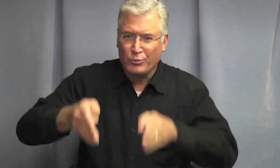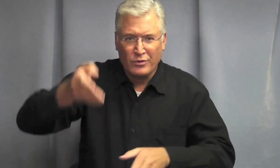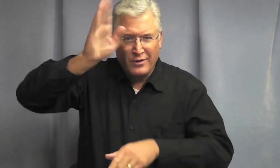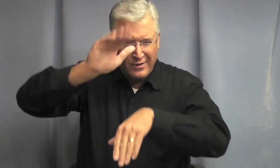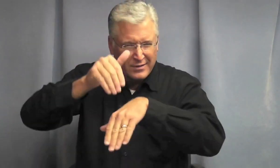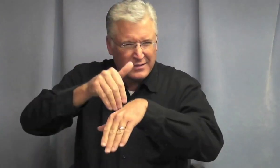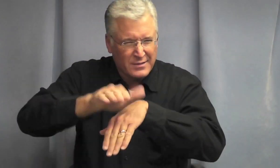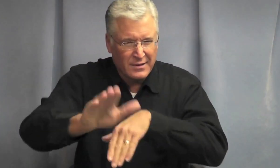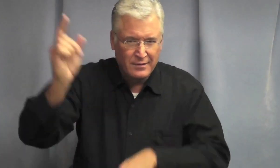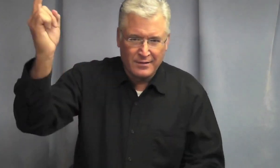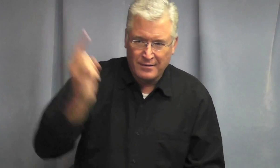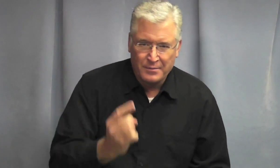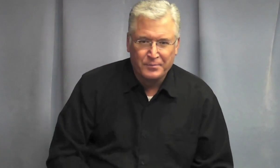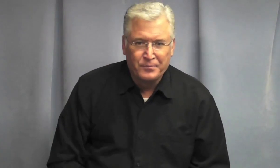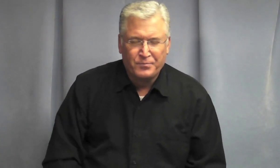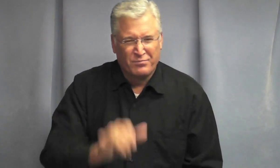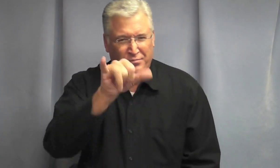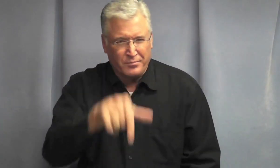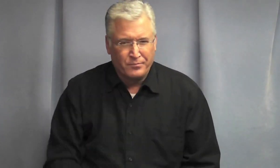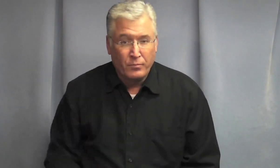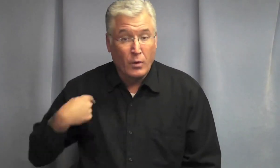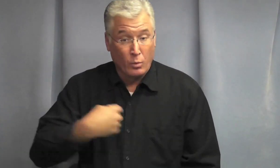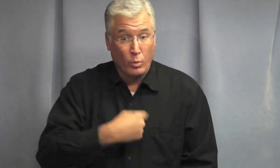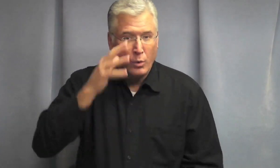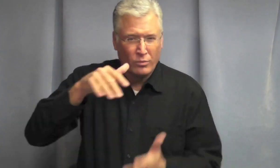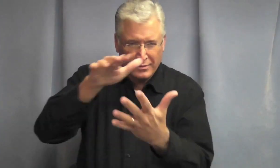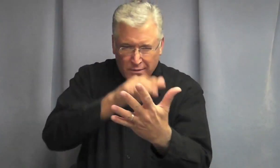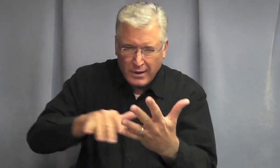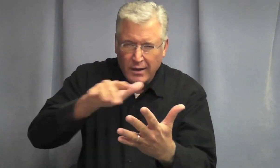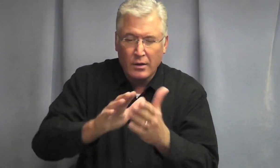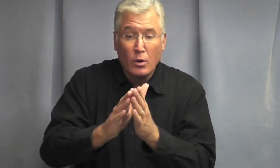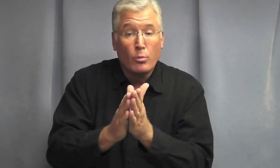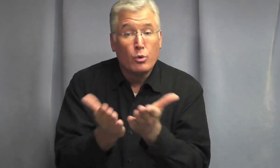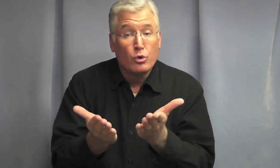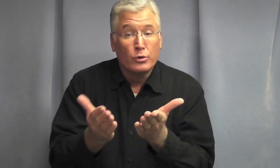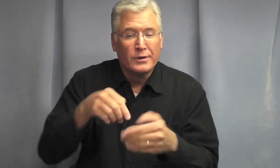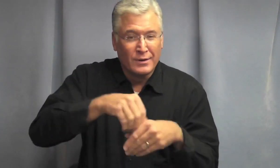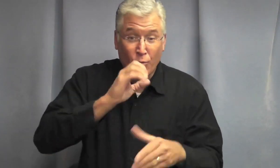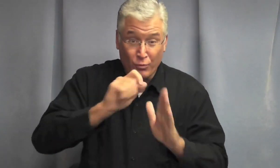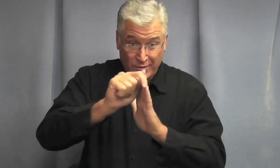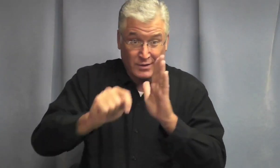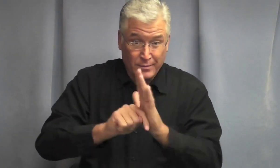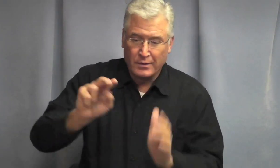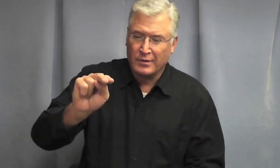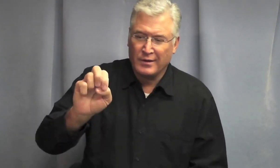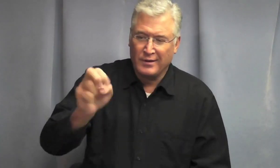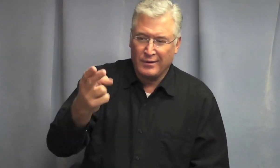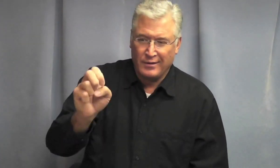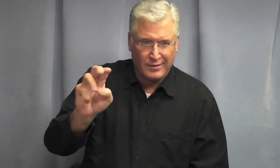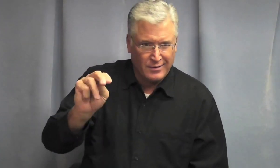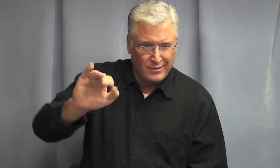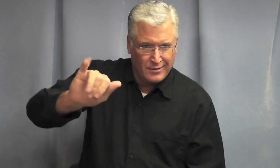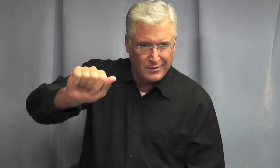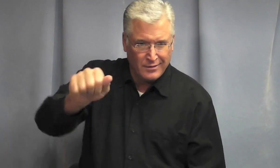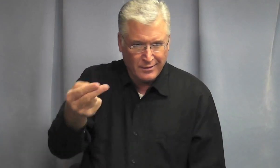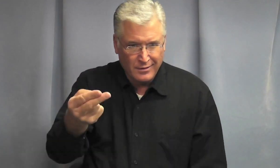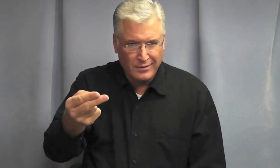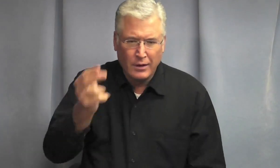Messiah is the person who would be sent to earth. Now this week we're going to be studying about the Old Testament prophet